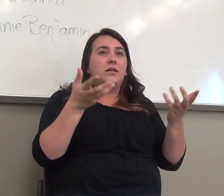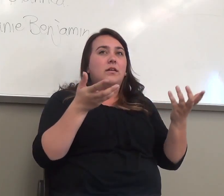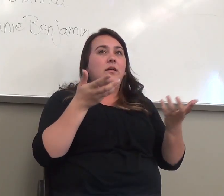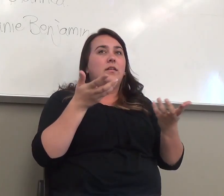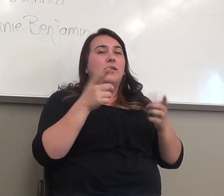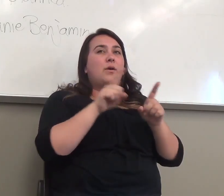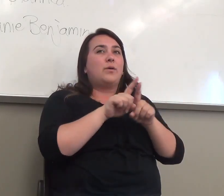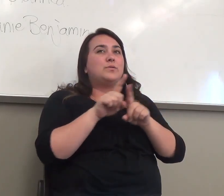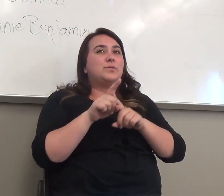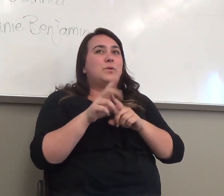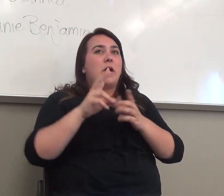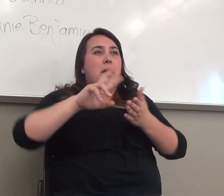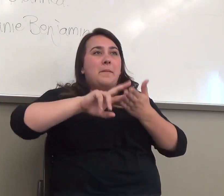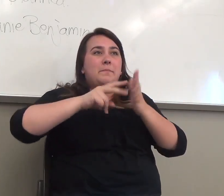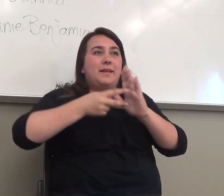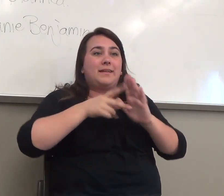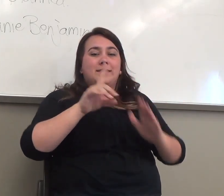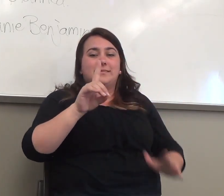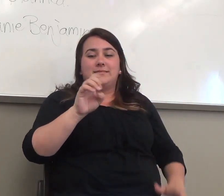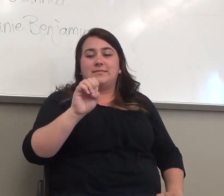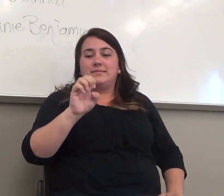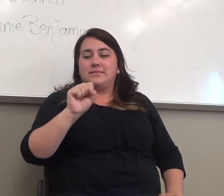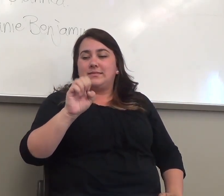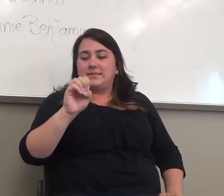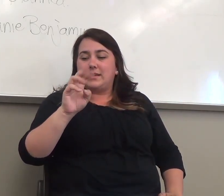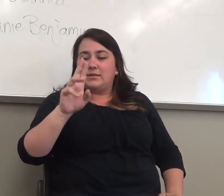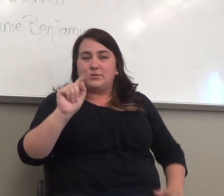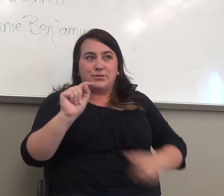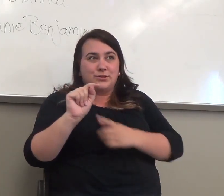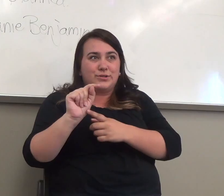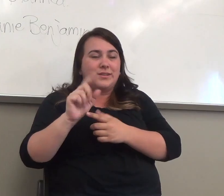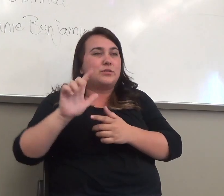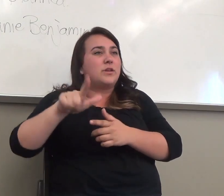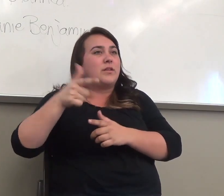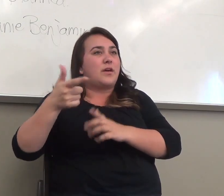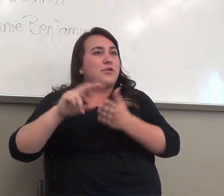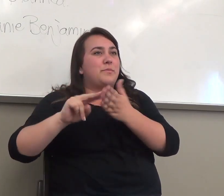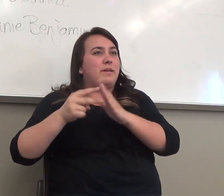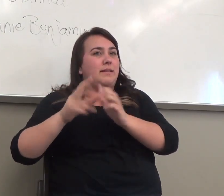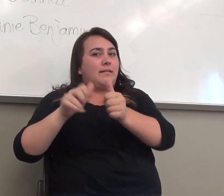a meaning of this word that is pronounced